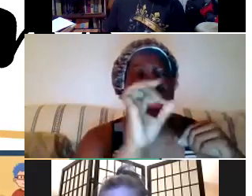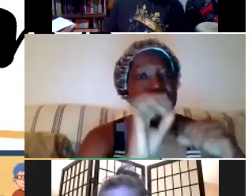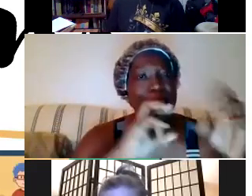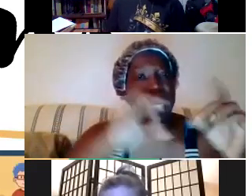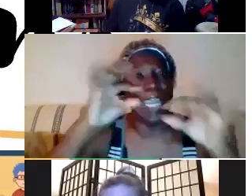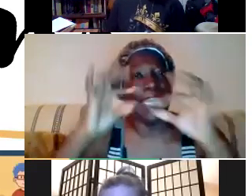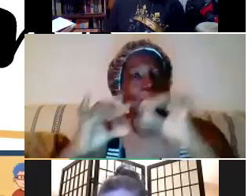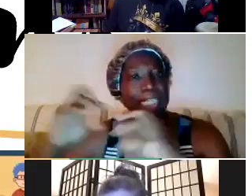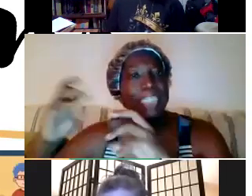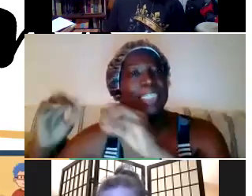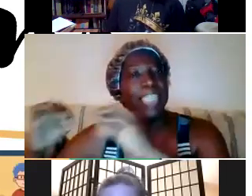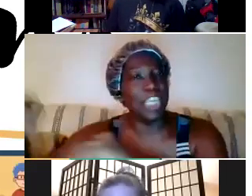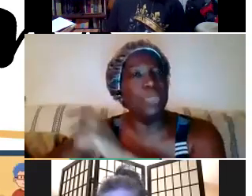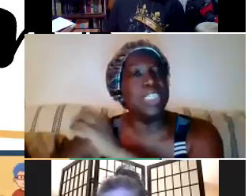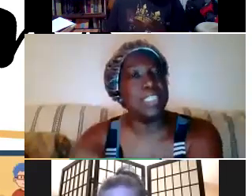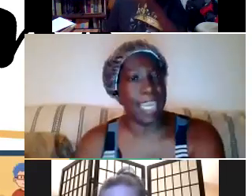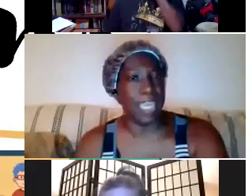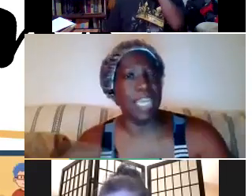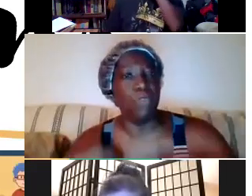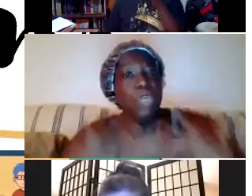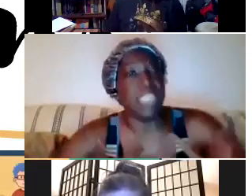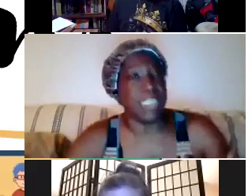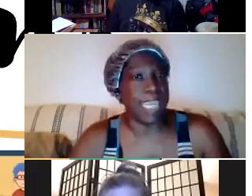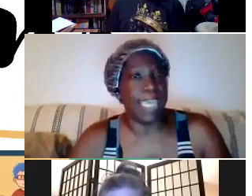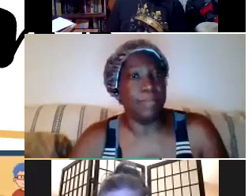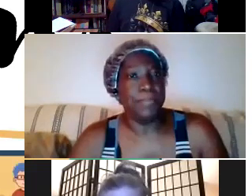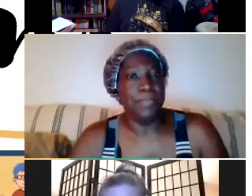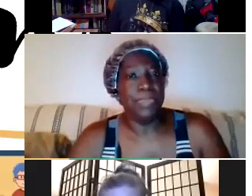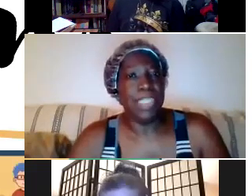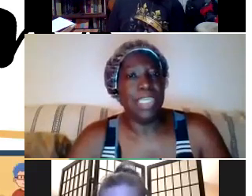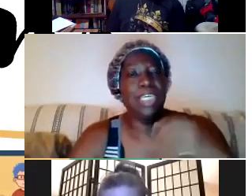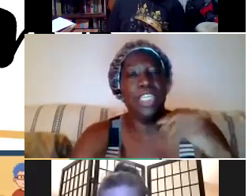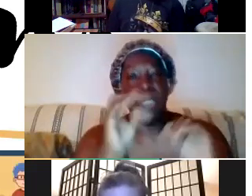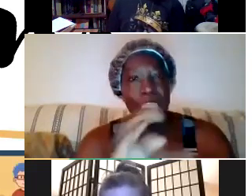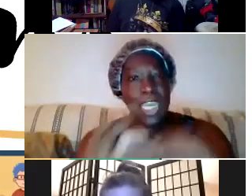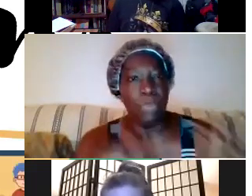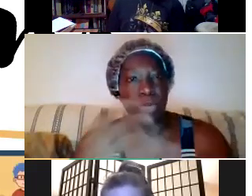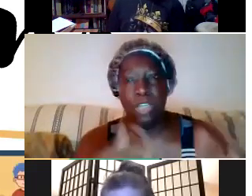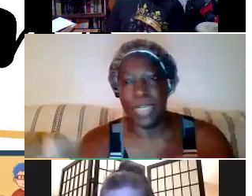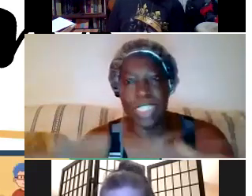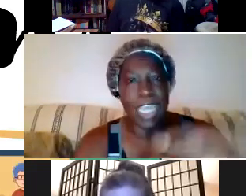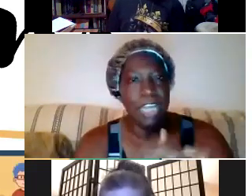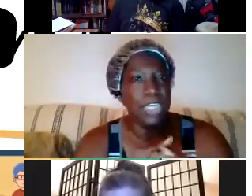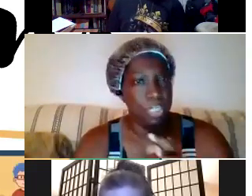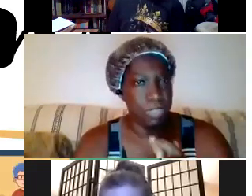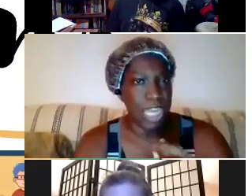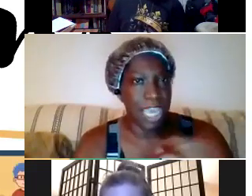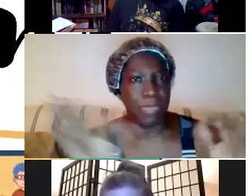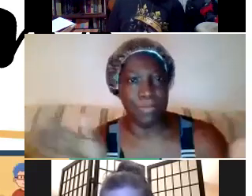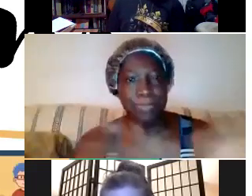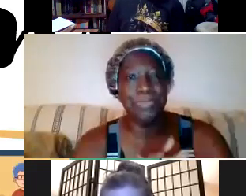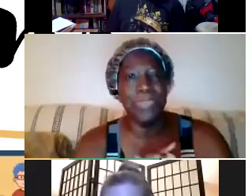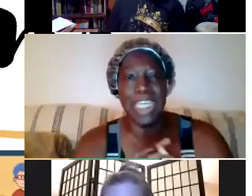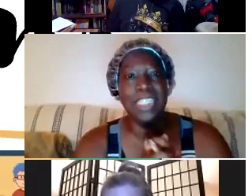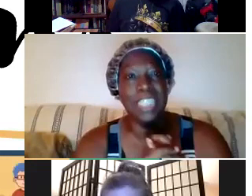you wouldn't sign like you would say it, like we would say it. You would sign, and we'll go into that on another slide,